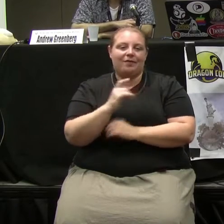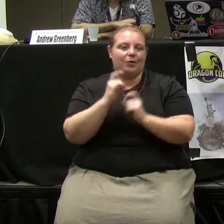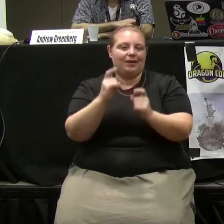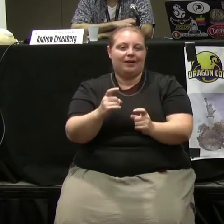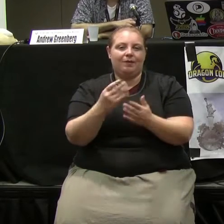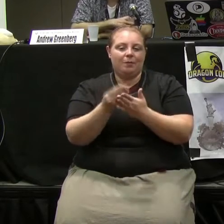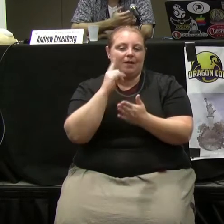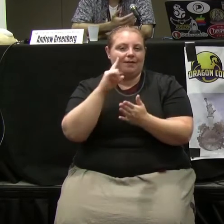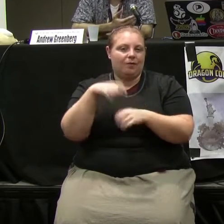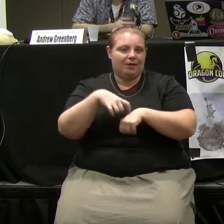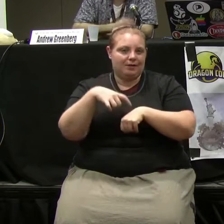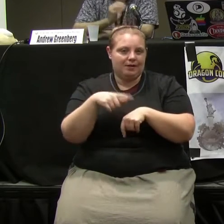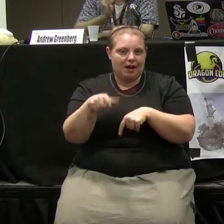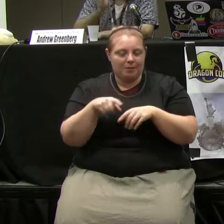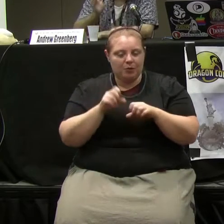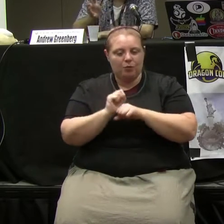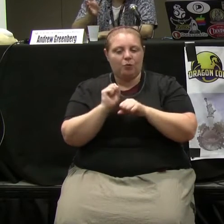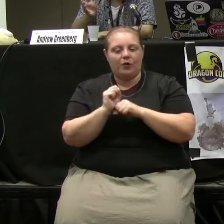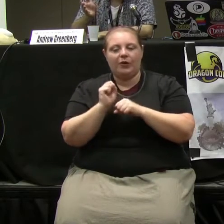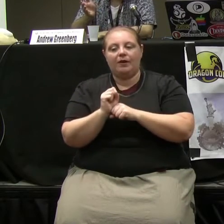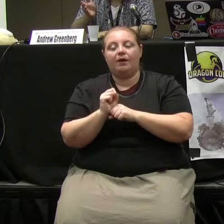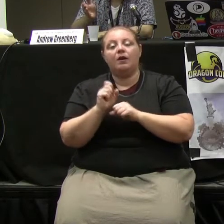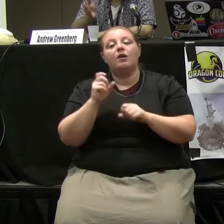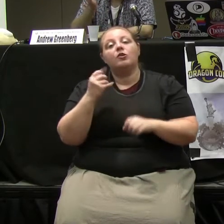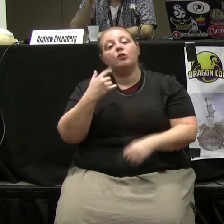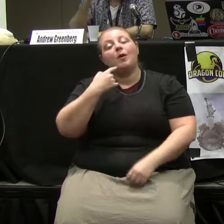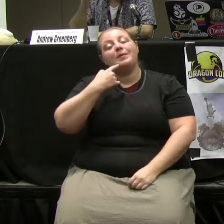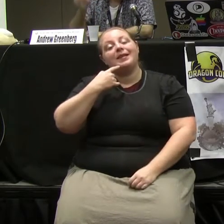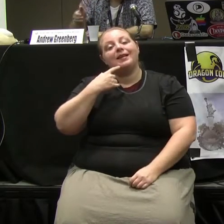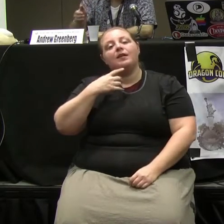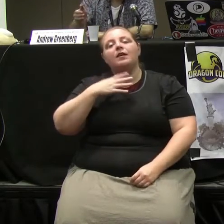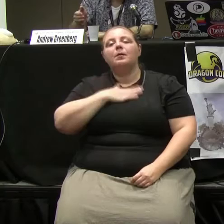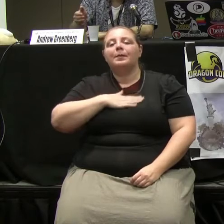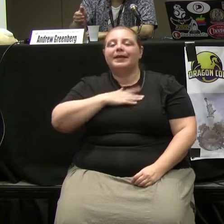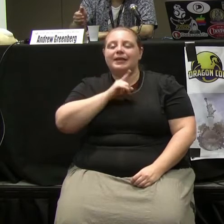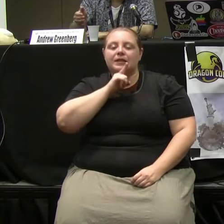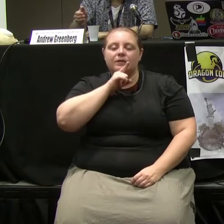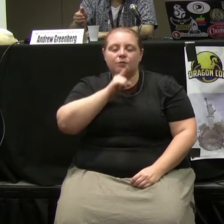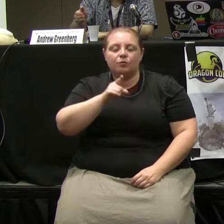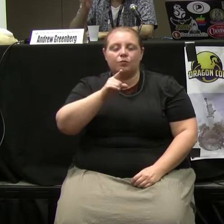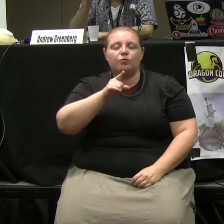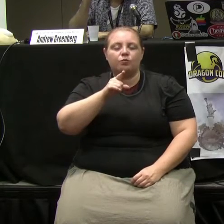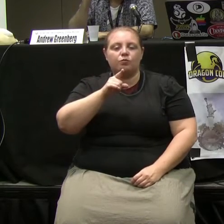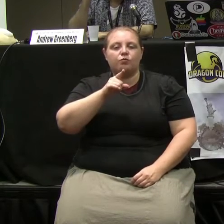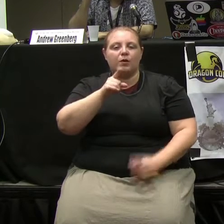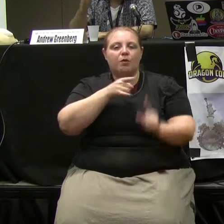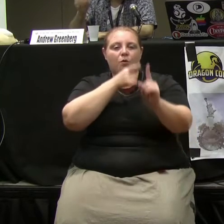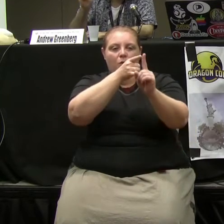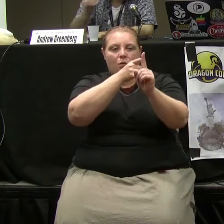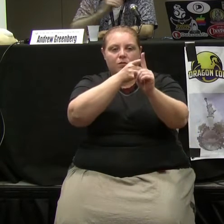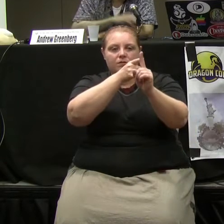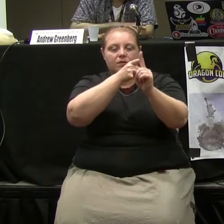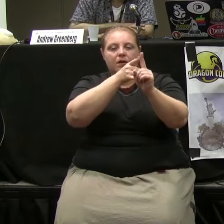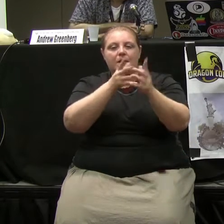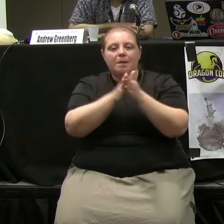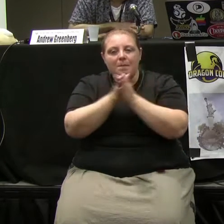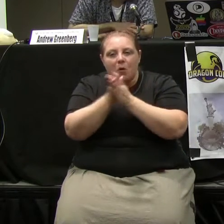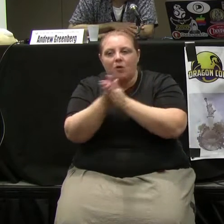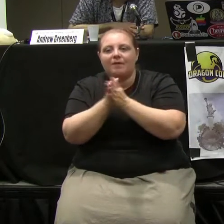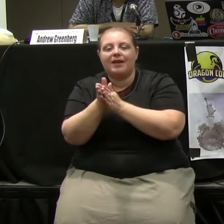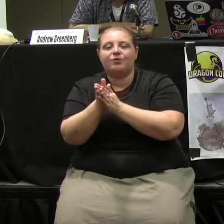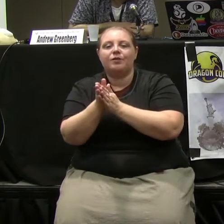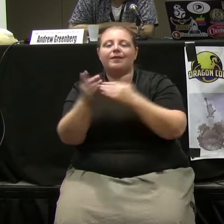in. So I'll say, be realistic, be motivated, and take pride in what you